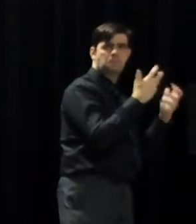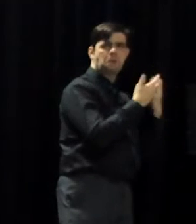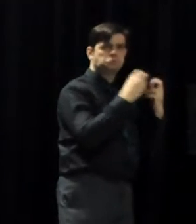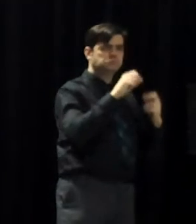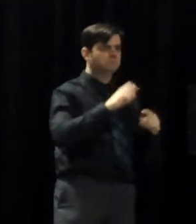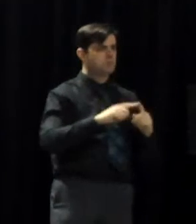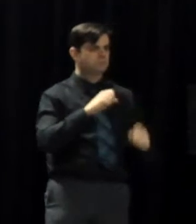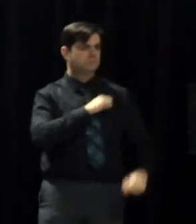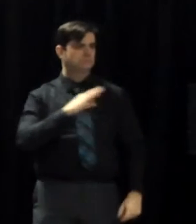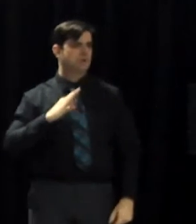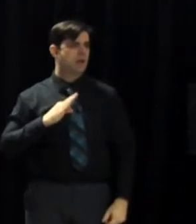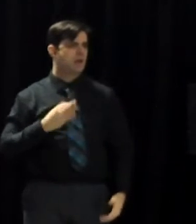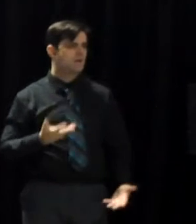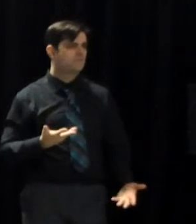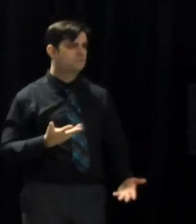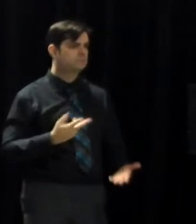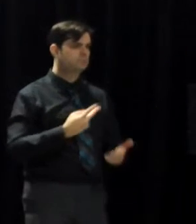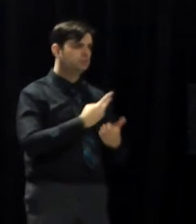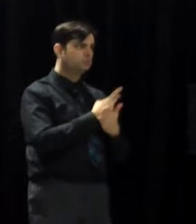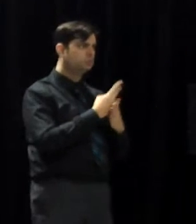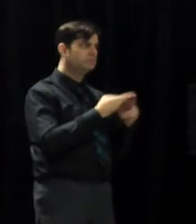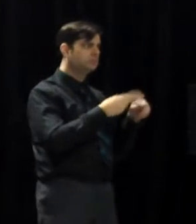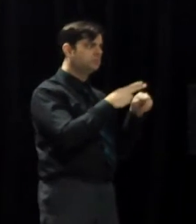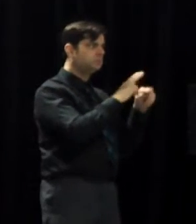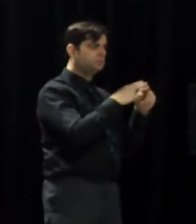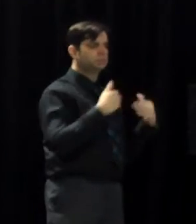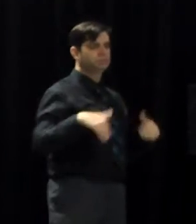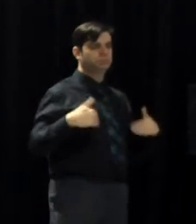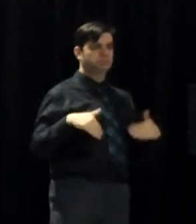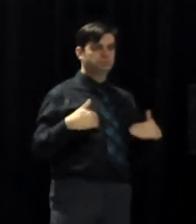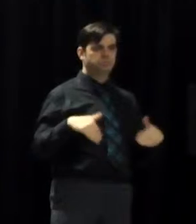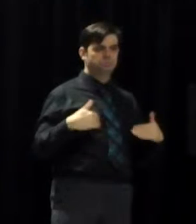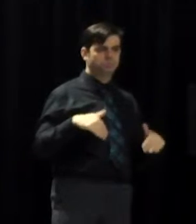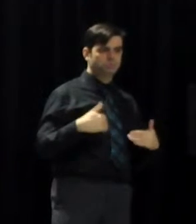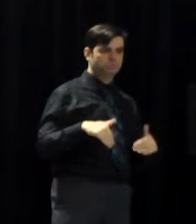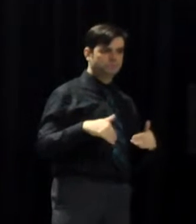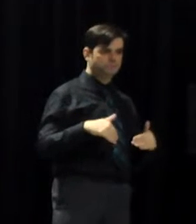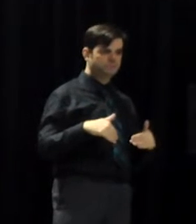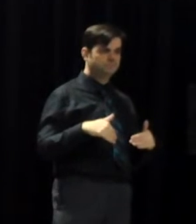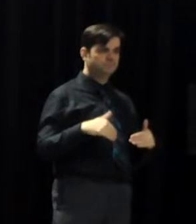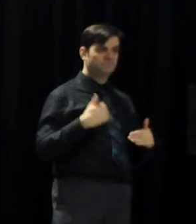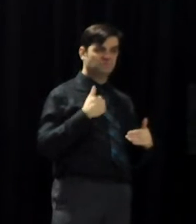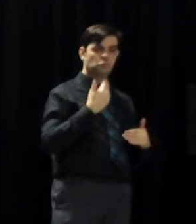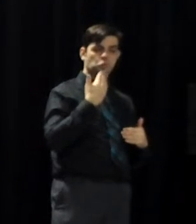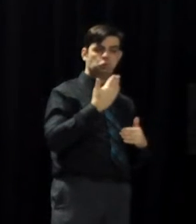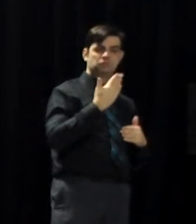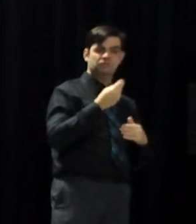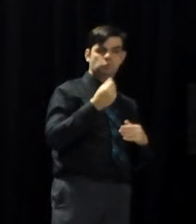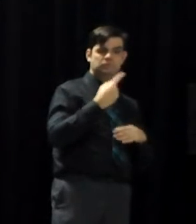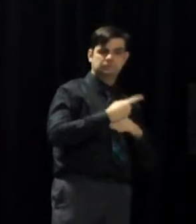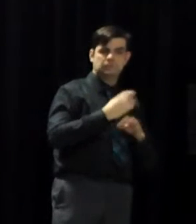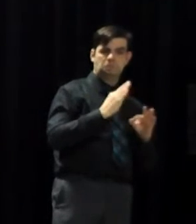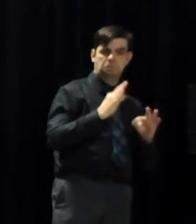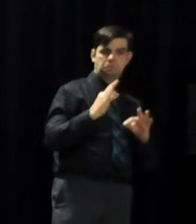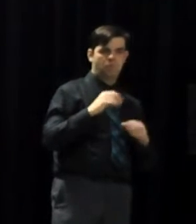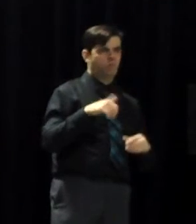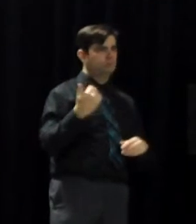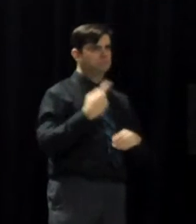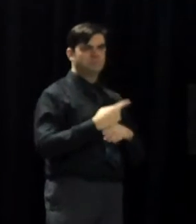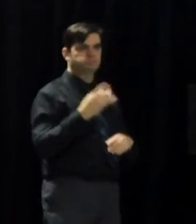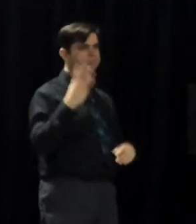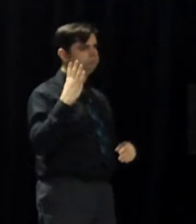We kind of spiked up. The last 2 weeks we've been trickling up. We've had a couple good days where we were flat, a couple days where we actually went down a little bit but then bounced back